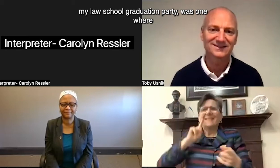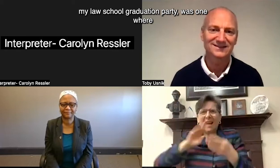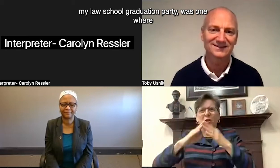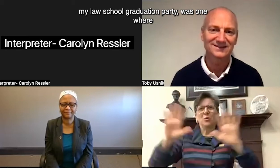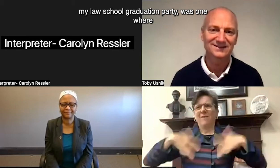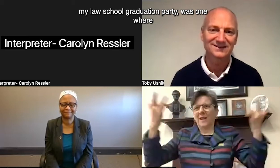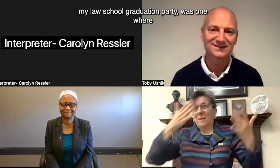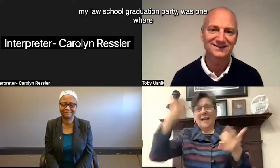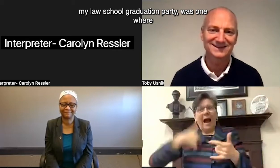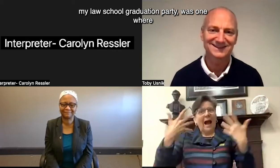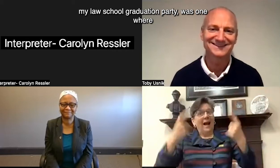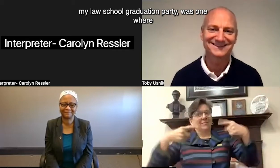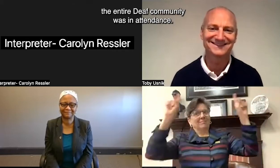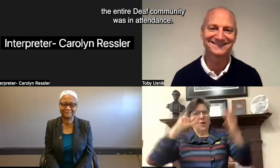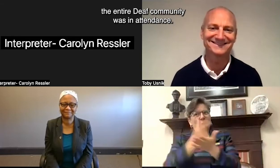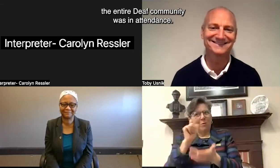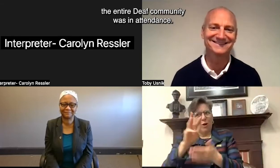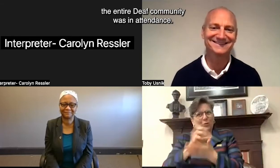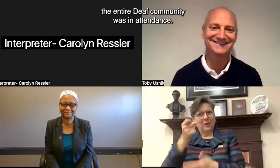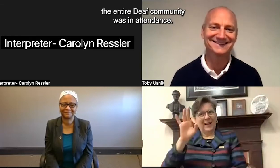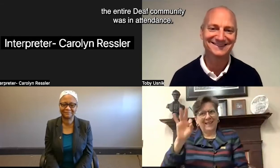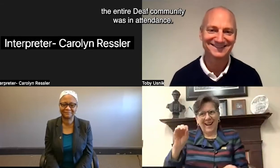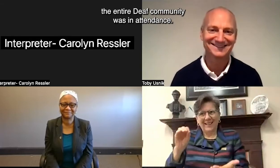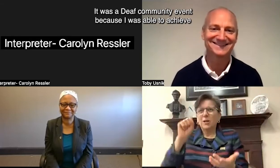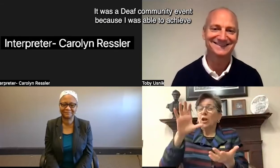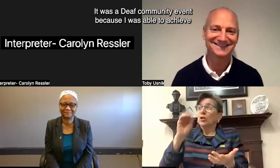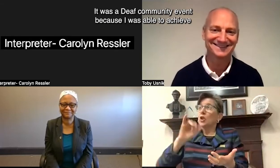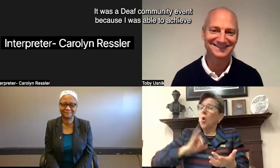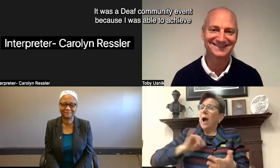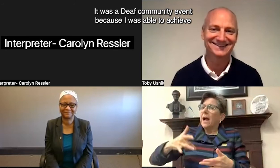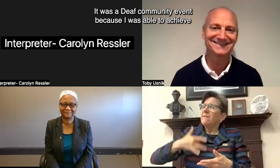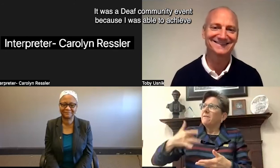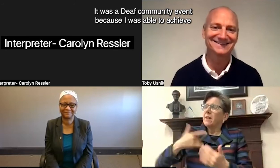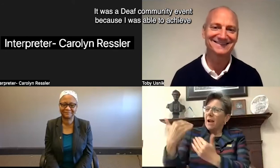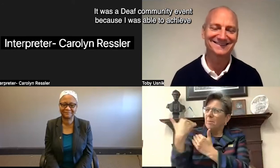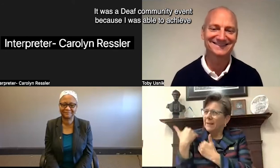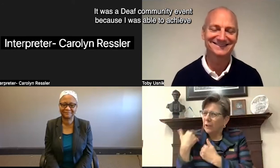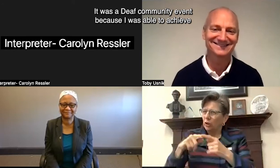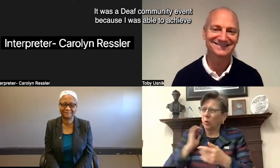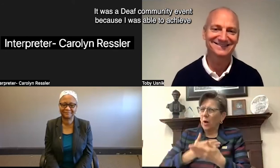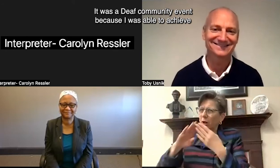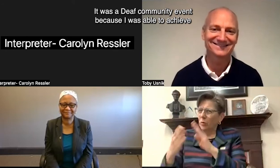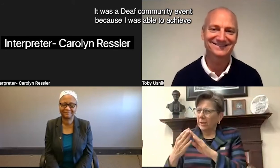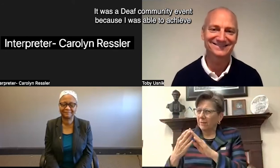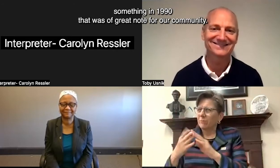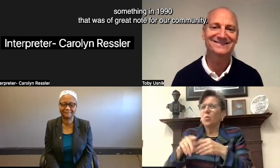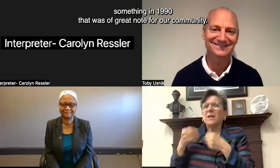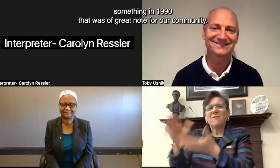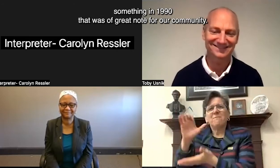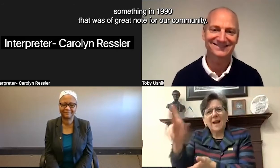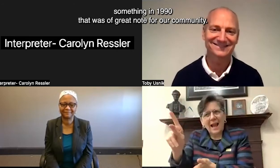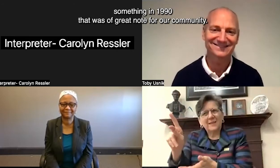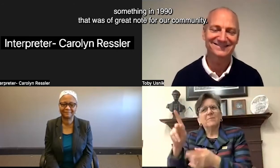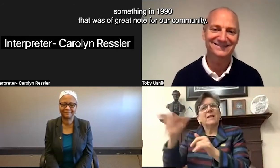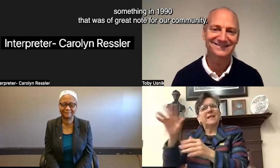the entire deaf community was in attendance. It was a deaf community event because I was able to achieve something in 1990 that was a great note for our